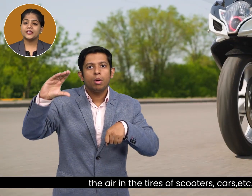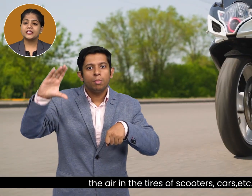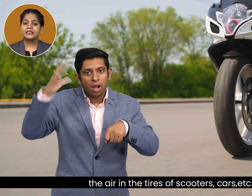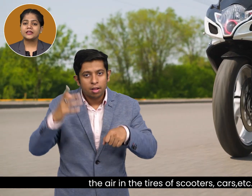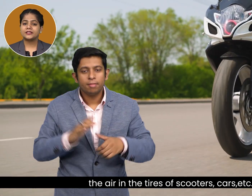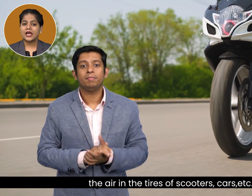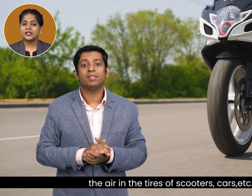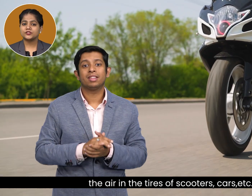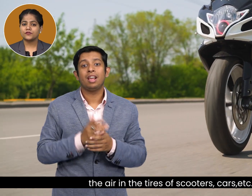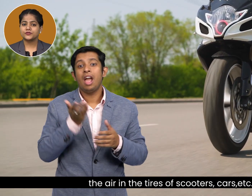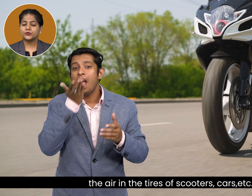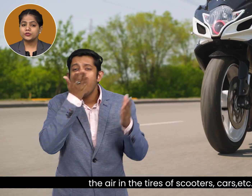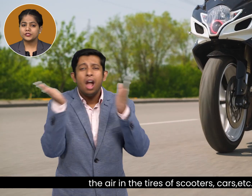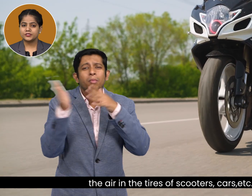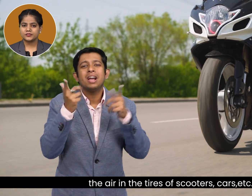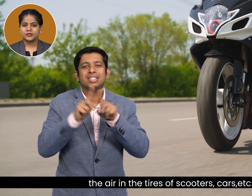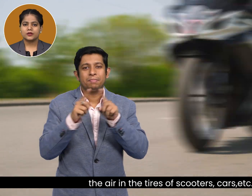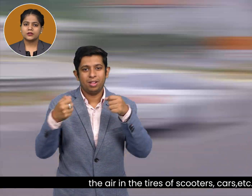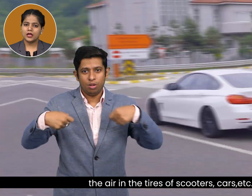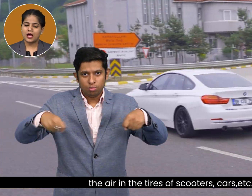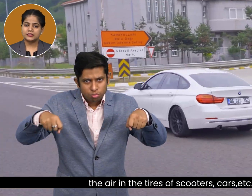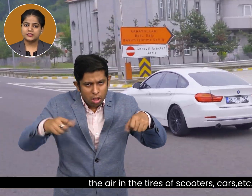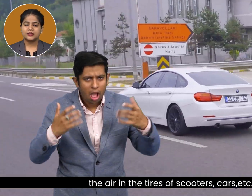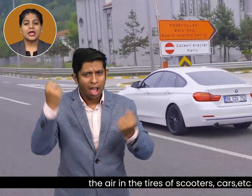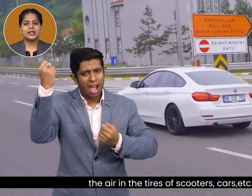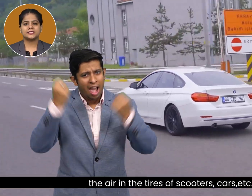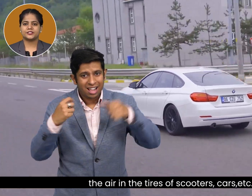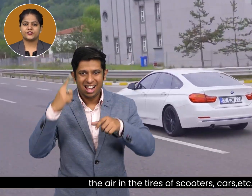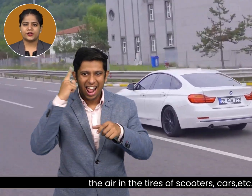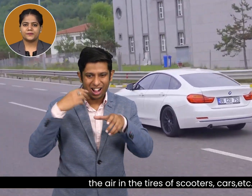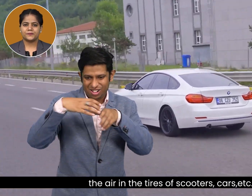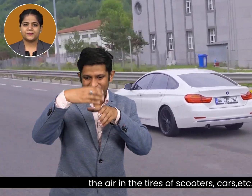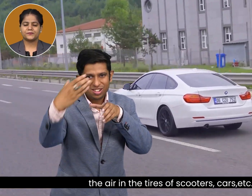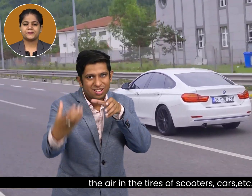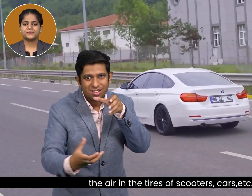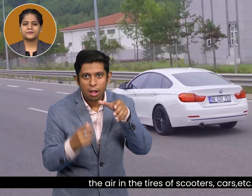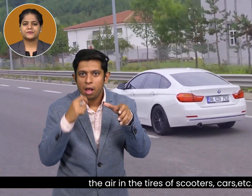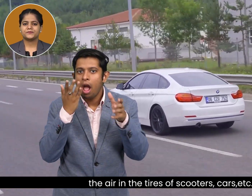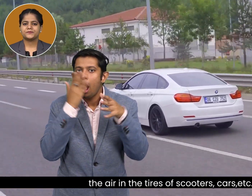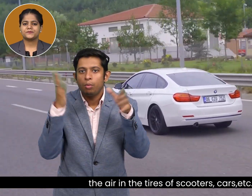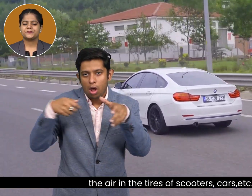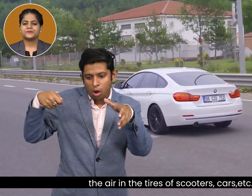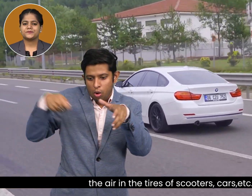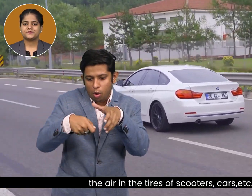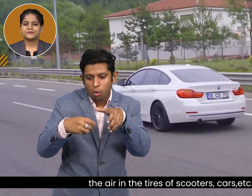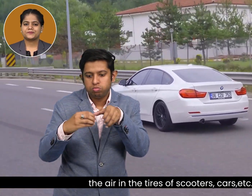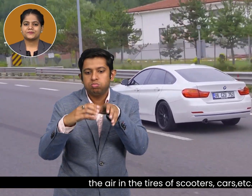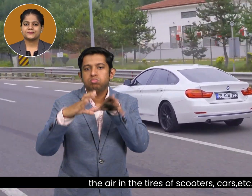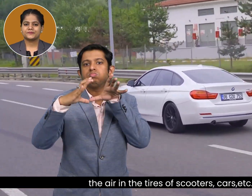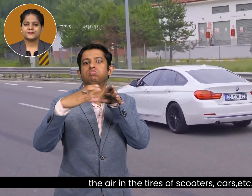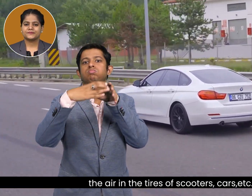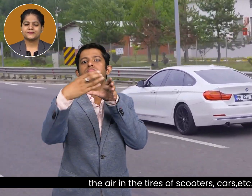the air in the tires of scooters, cars, etc.